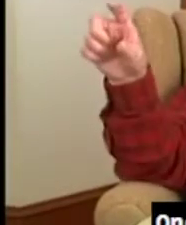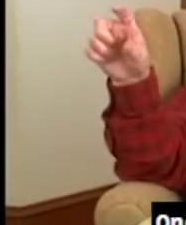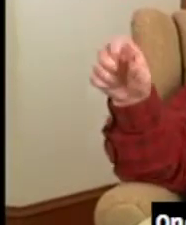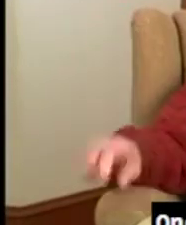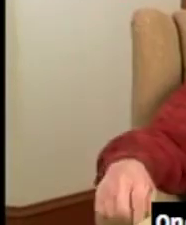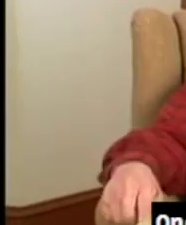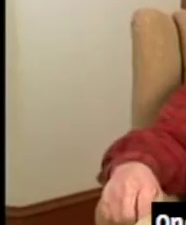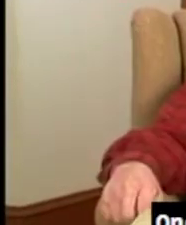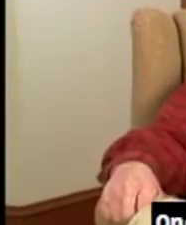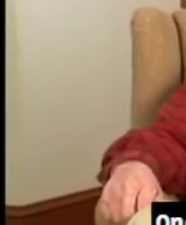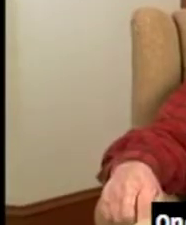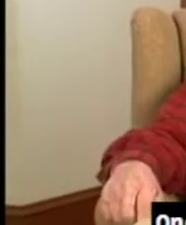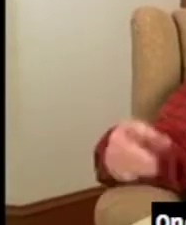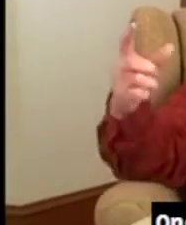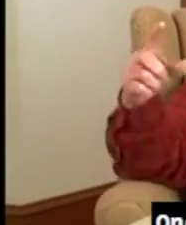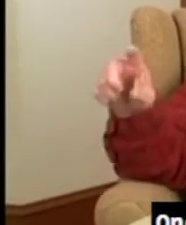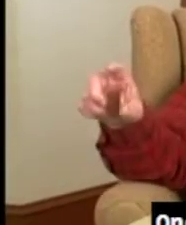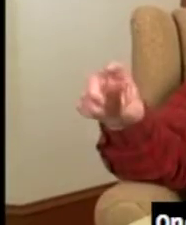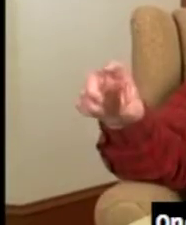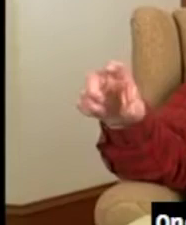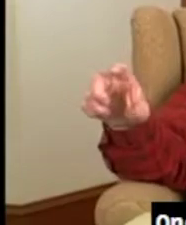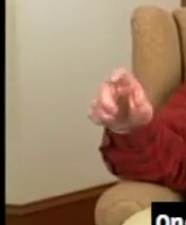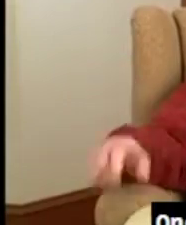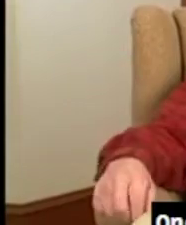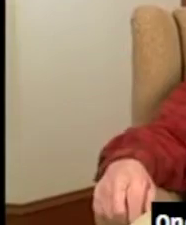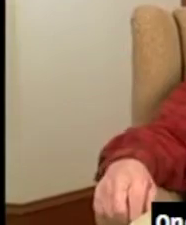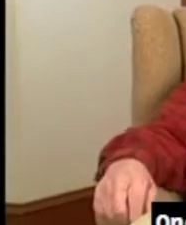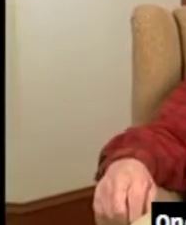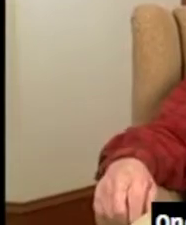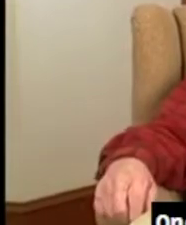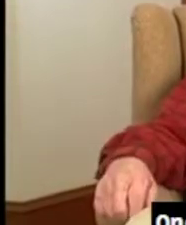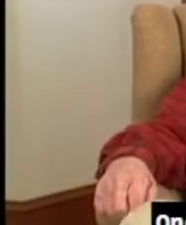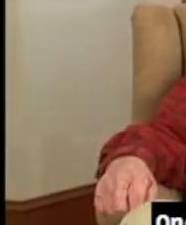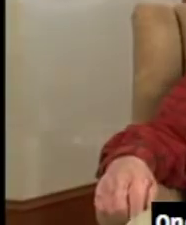100. One C is 100, see?